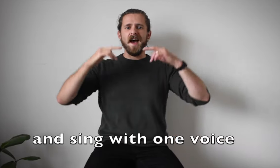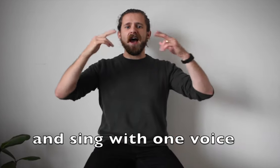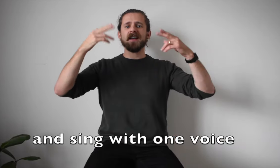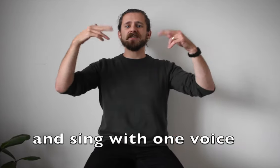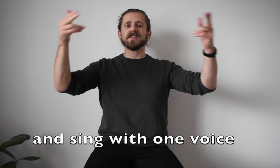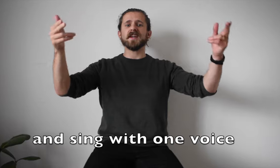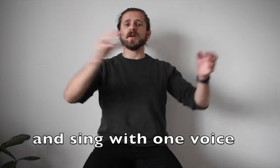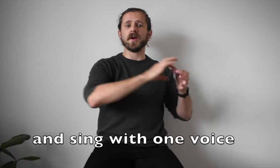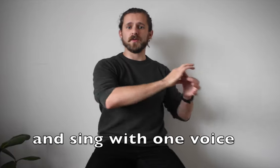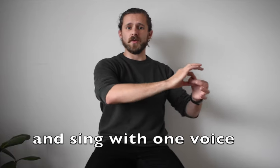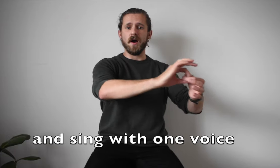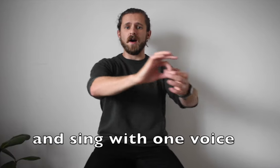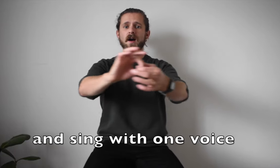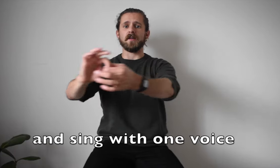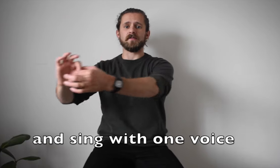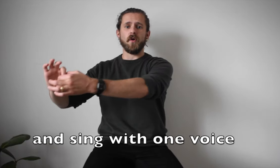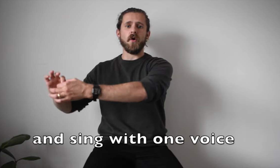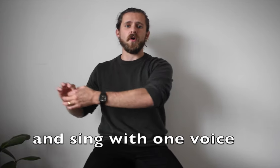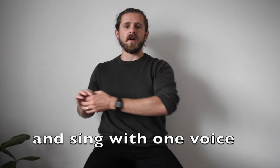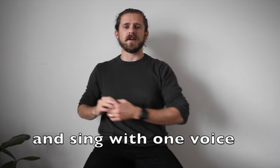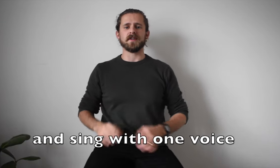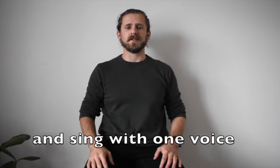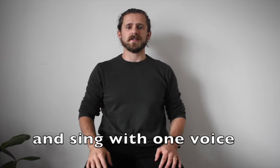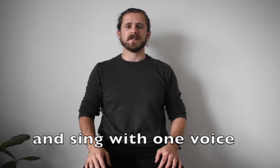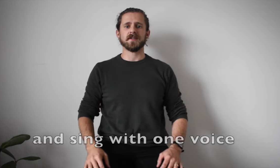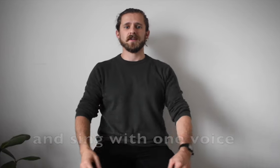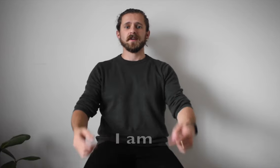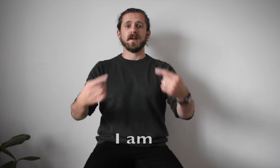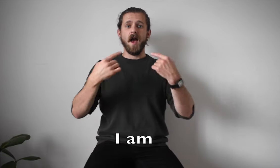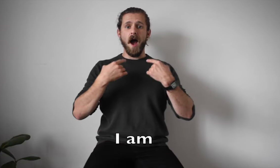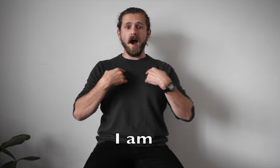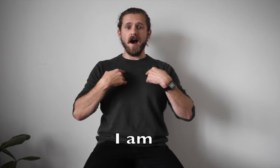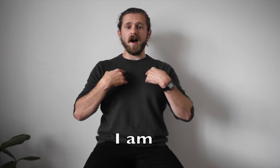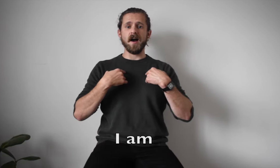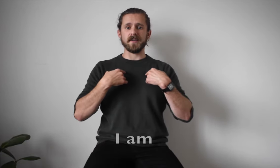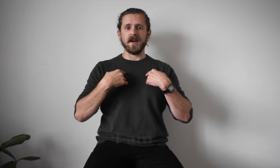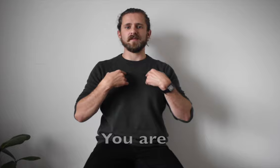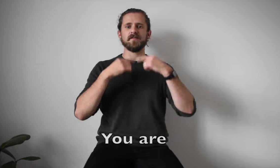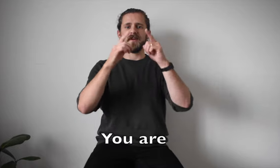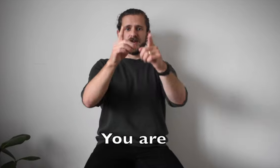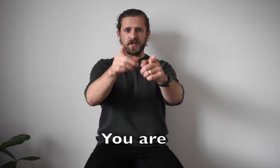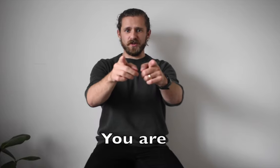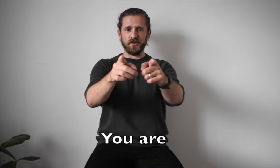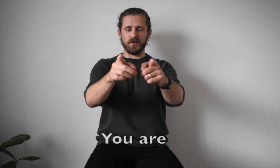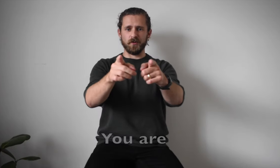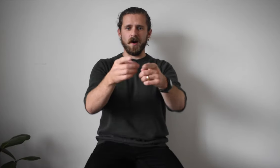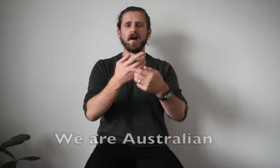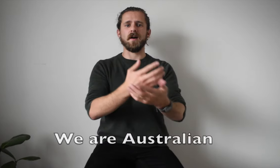And Sing With One Voice I Am, You Are,